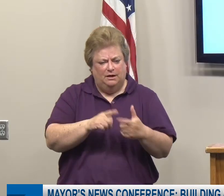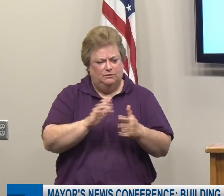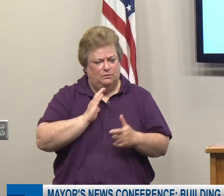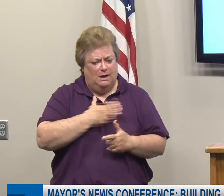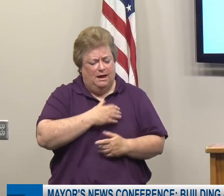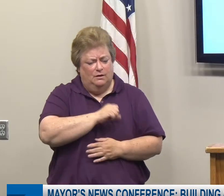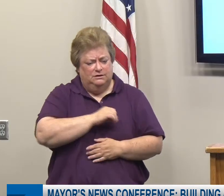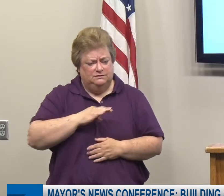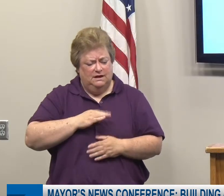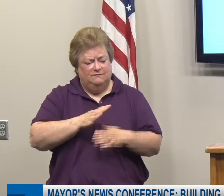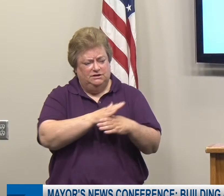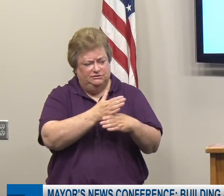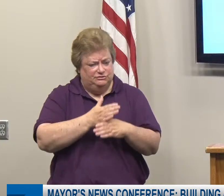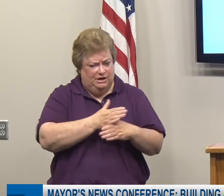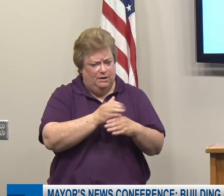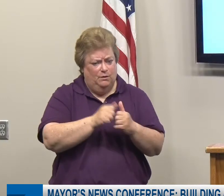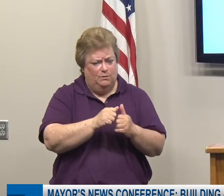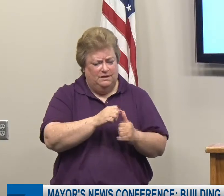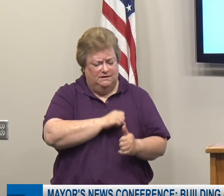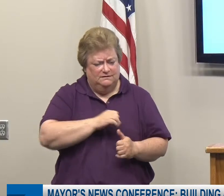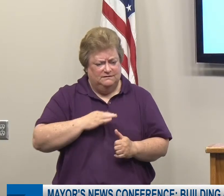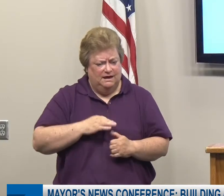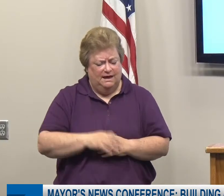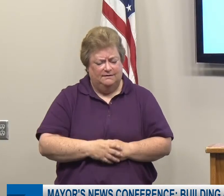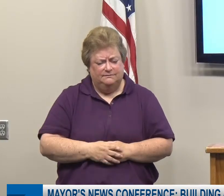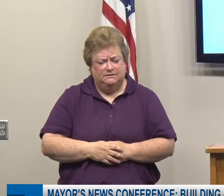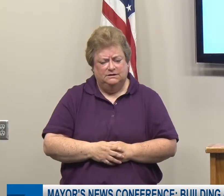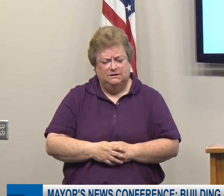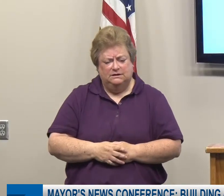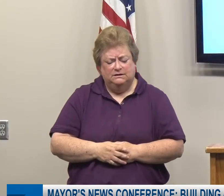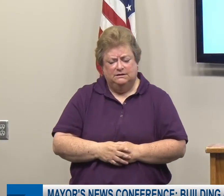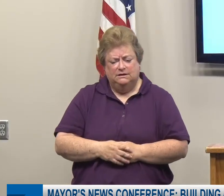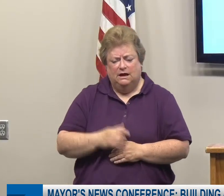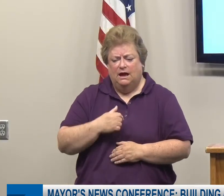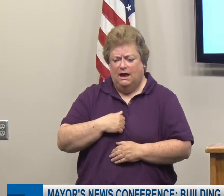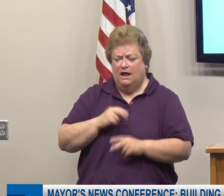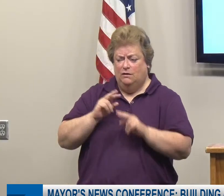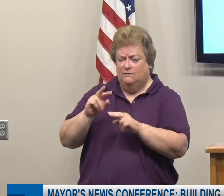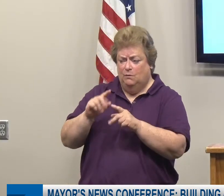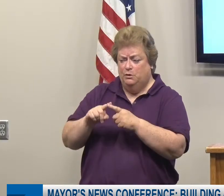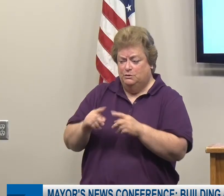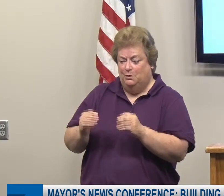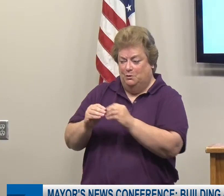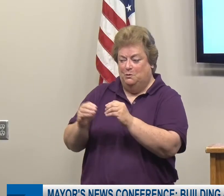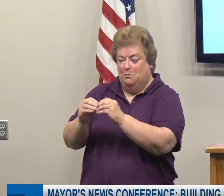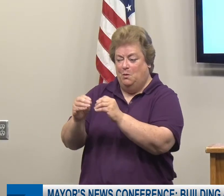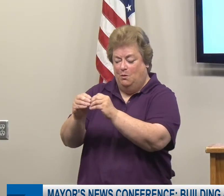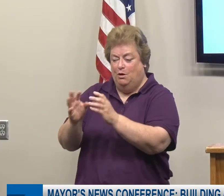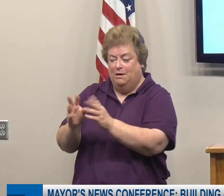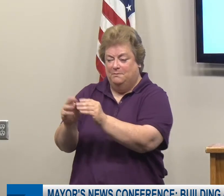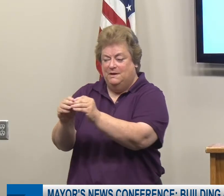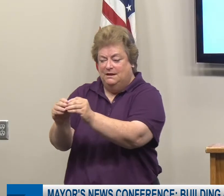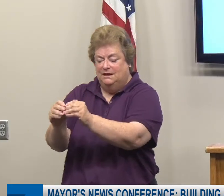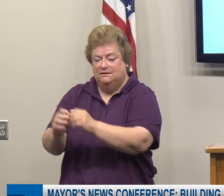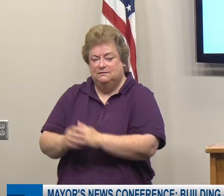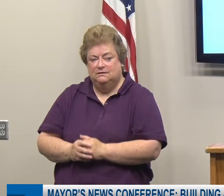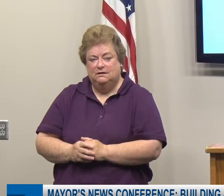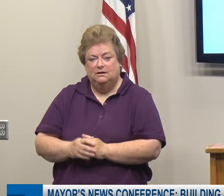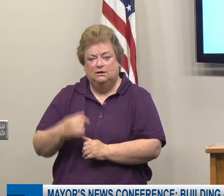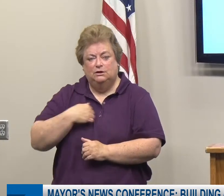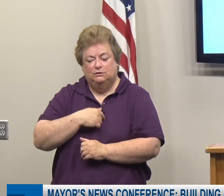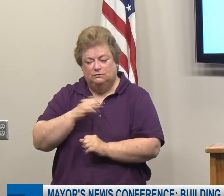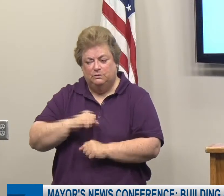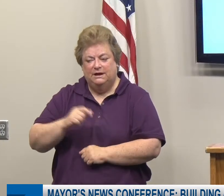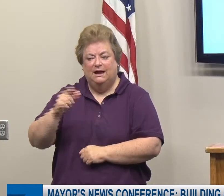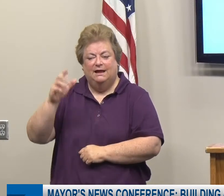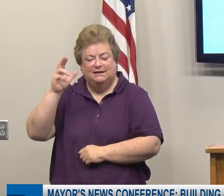staff, and I've shared that with our staff. And I look forward to these continuing meetings so we can